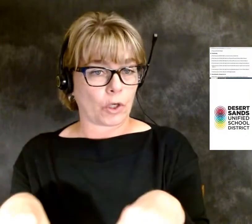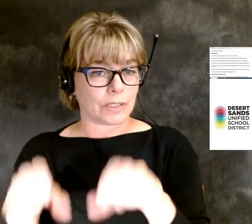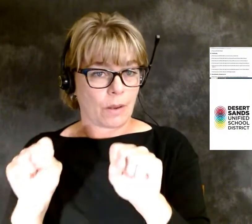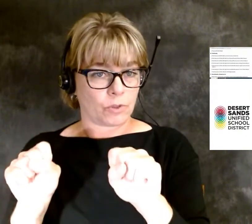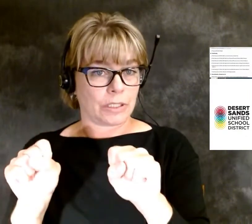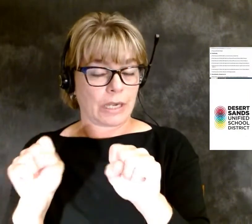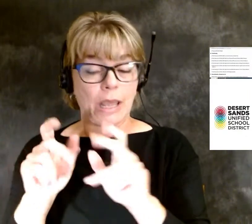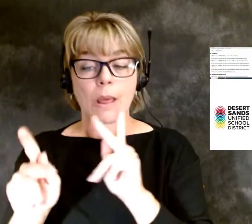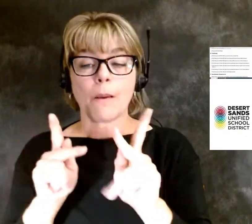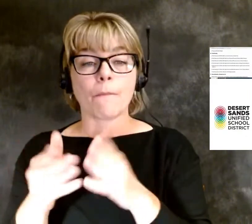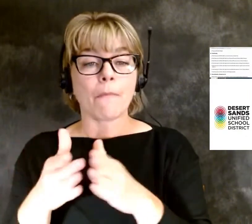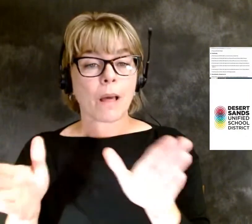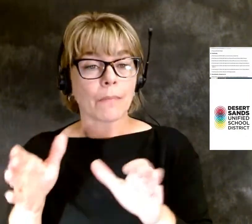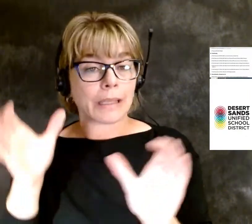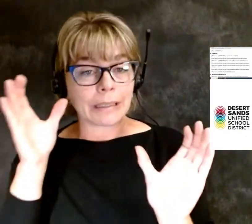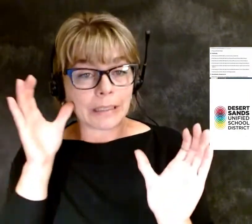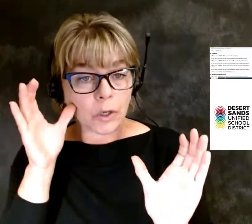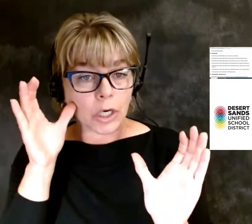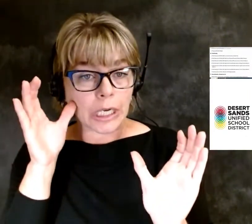at